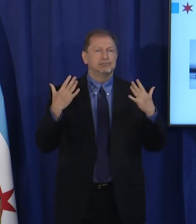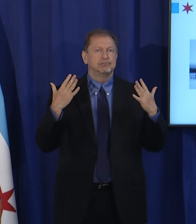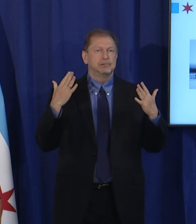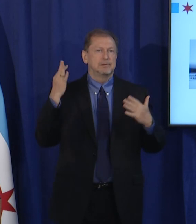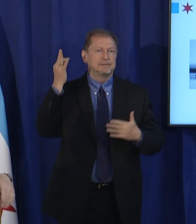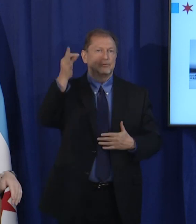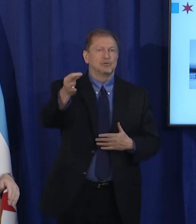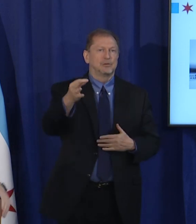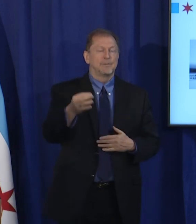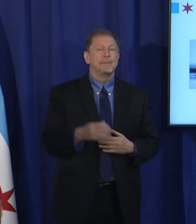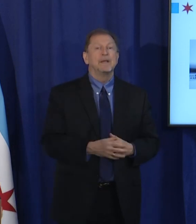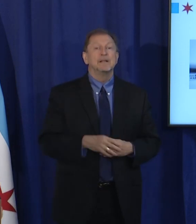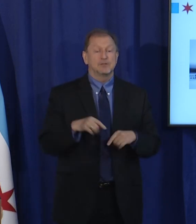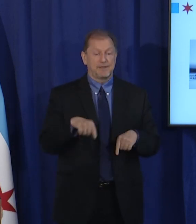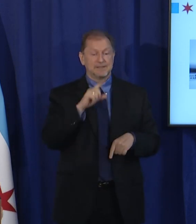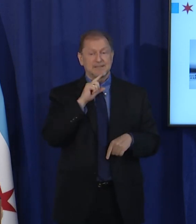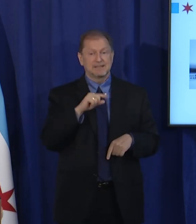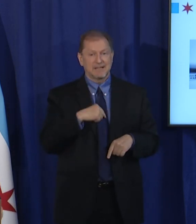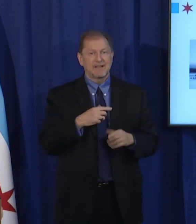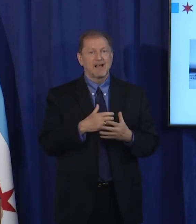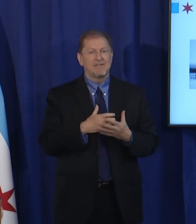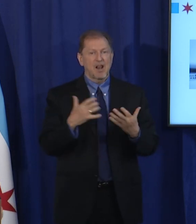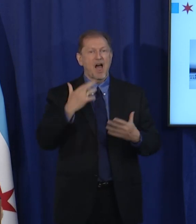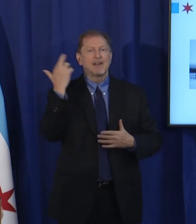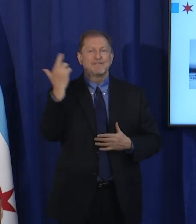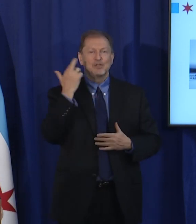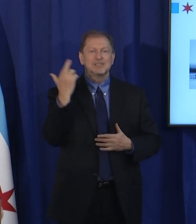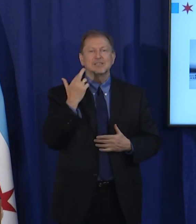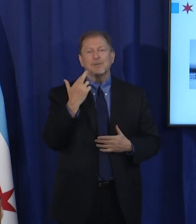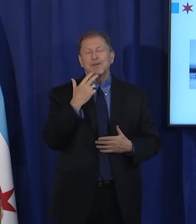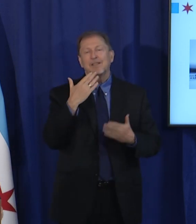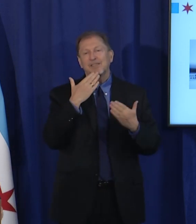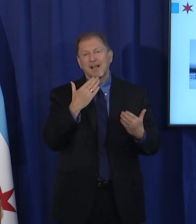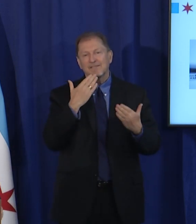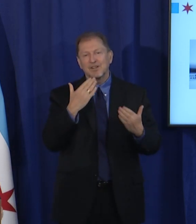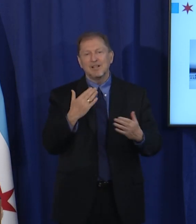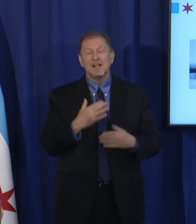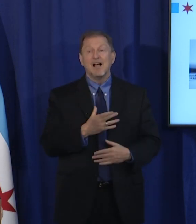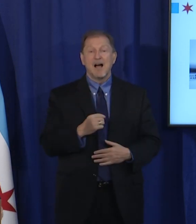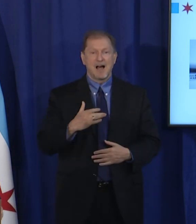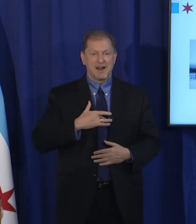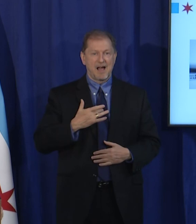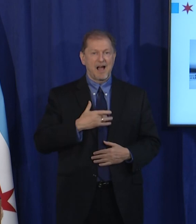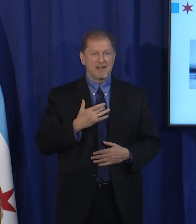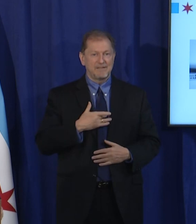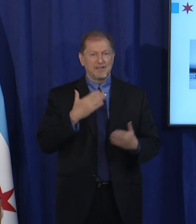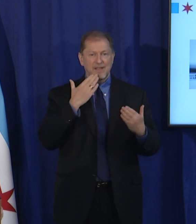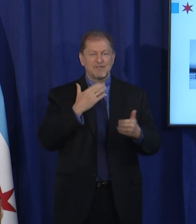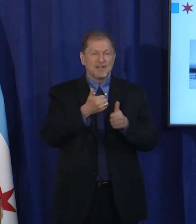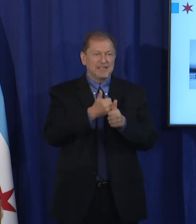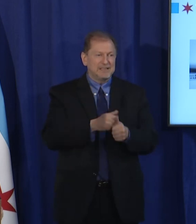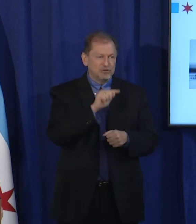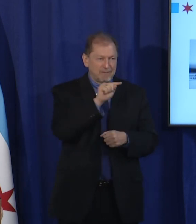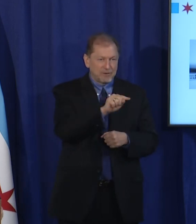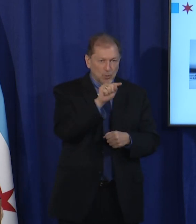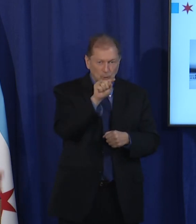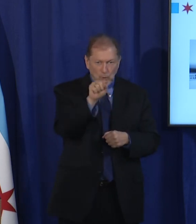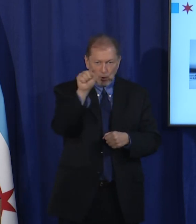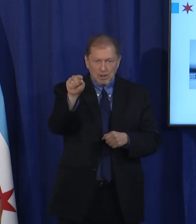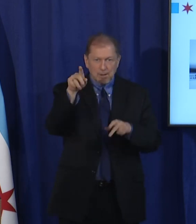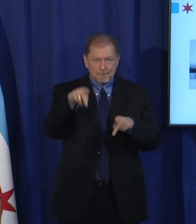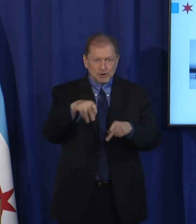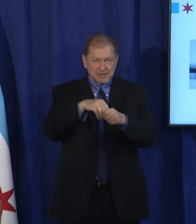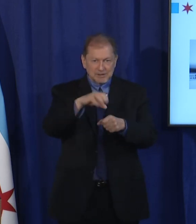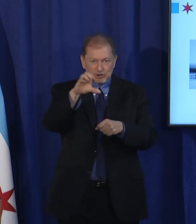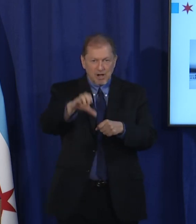a lot to be thankful for this Thanksgiving, and I'm most thankful for every time one of you in Chicago